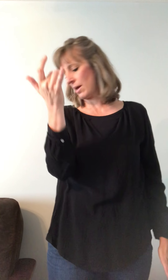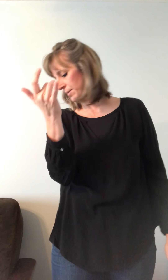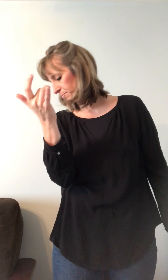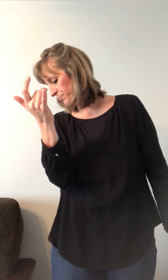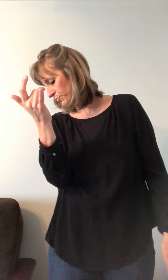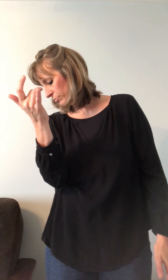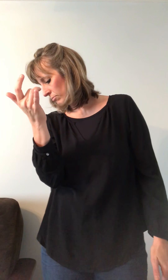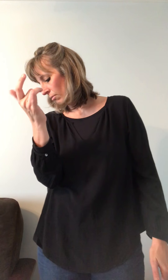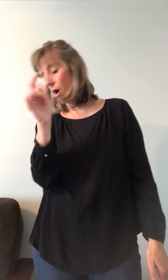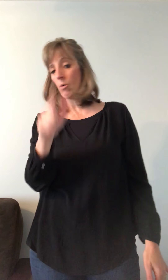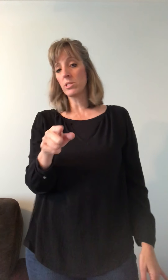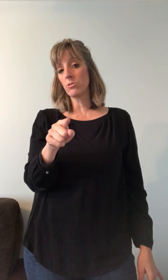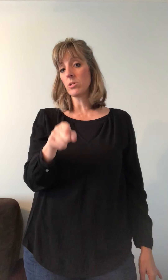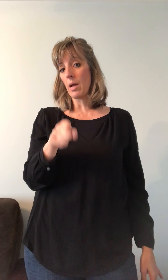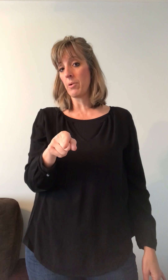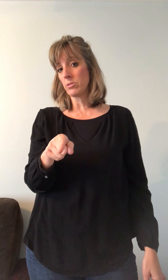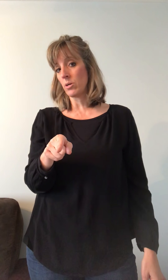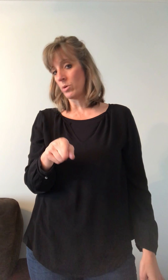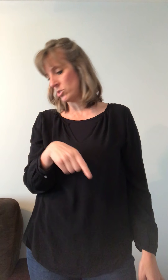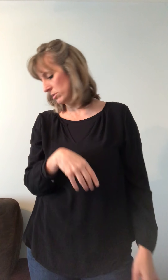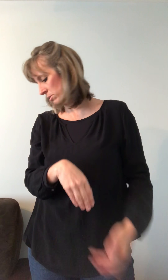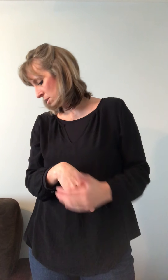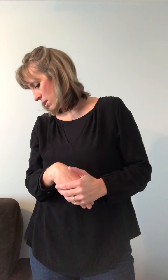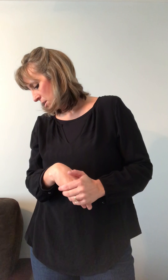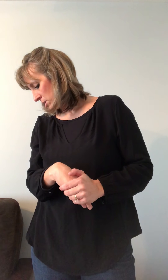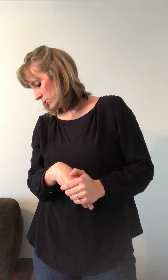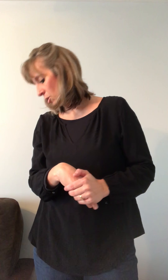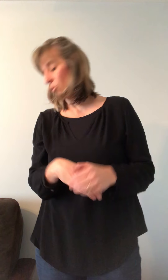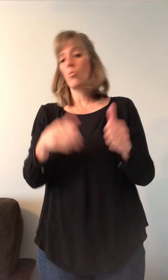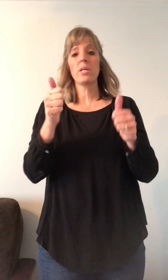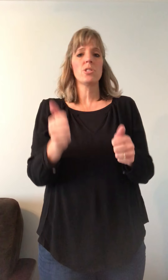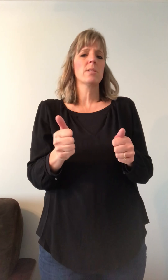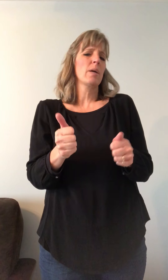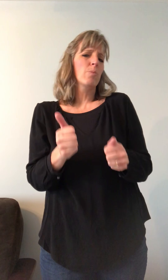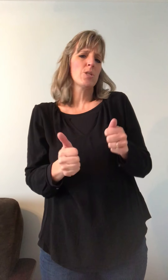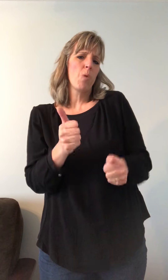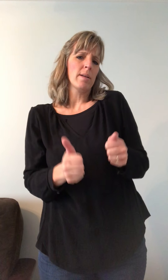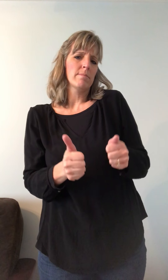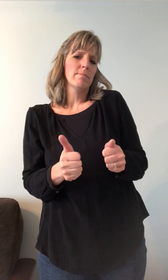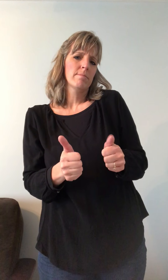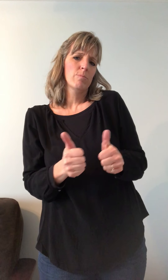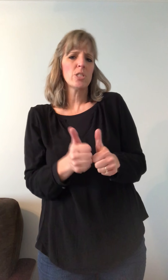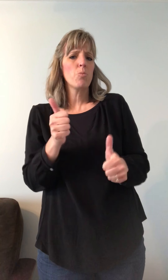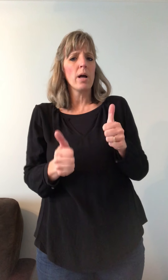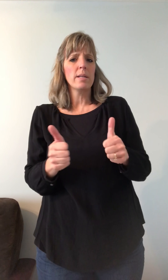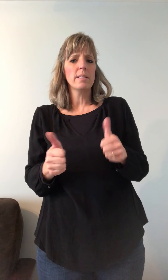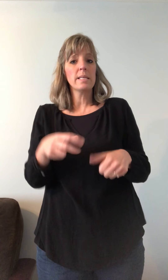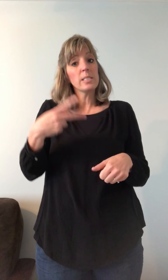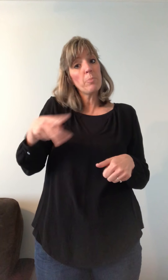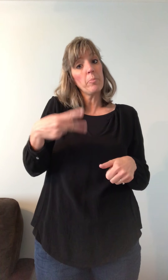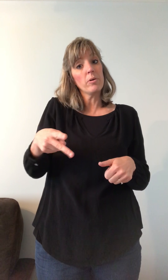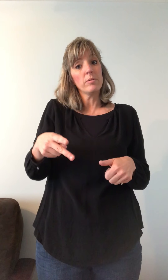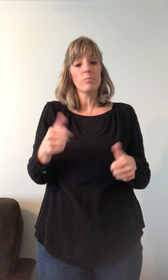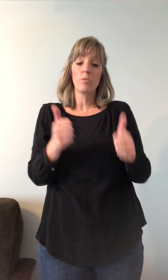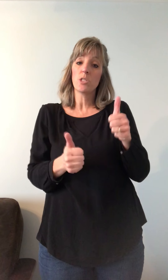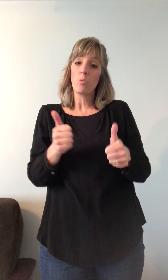Okay? Always use your eyebrows on questions. So which one? Which one is purple? Which